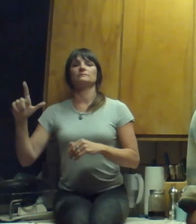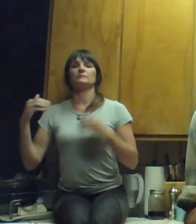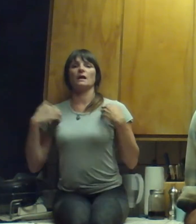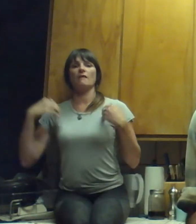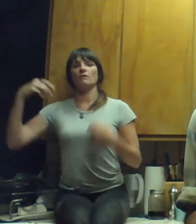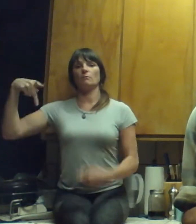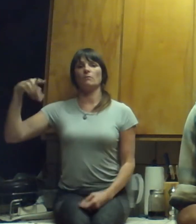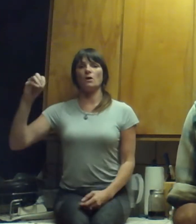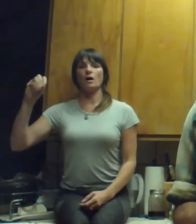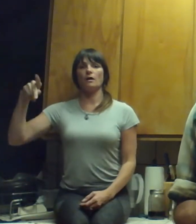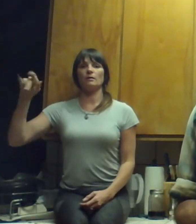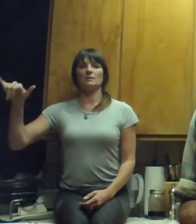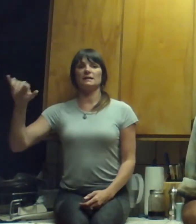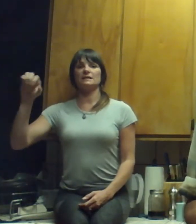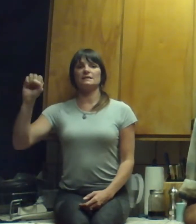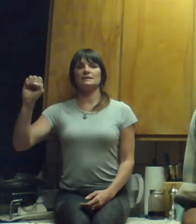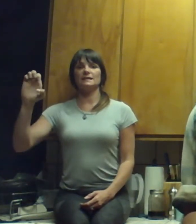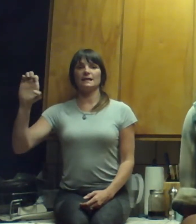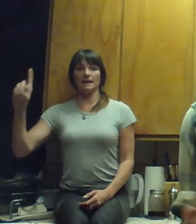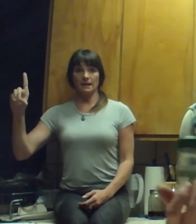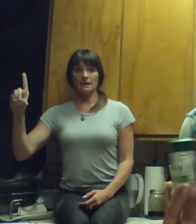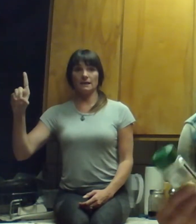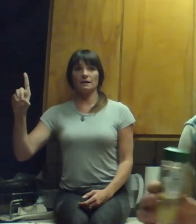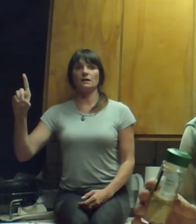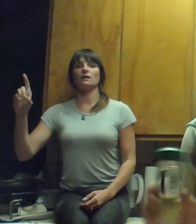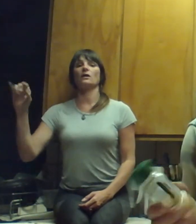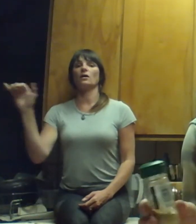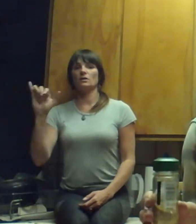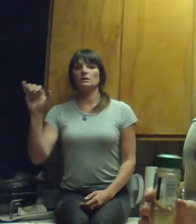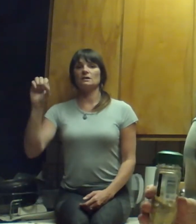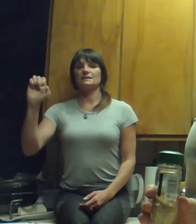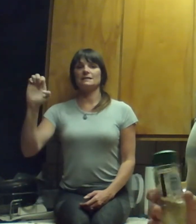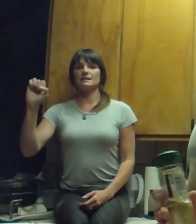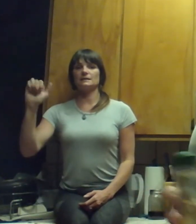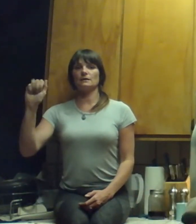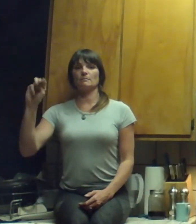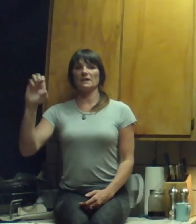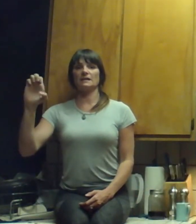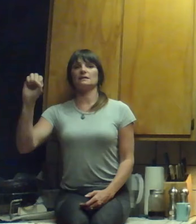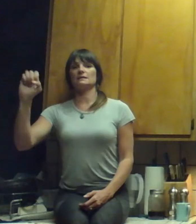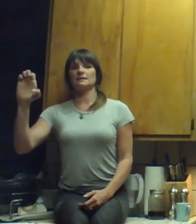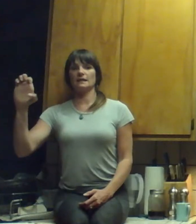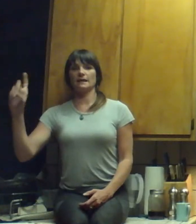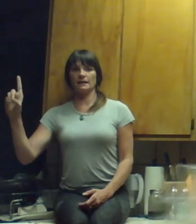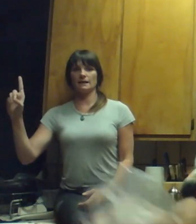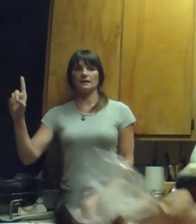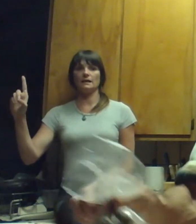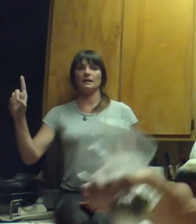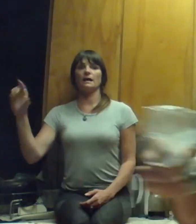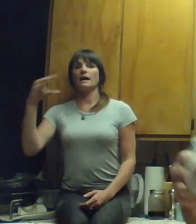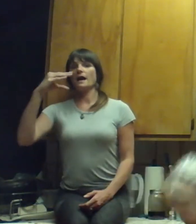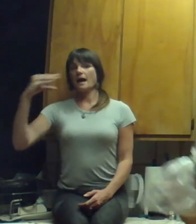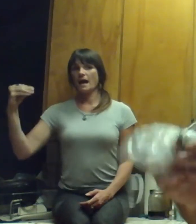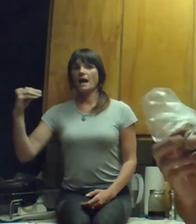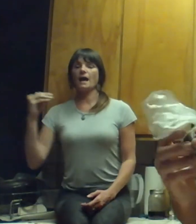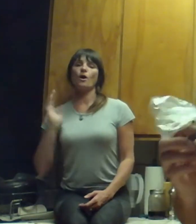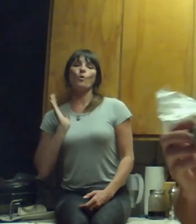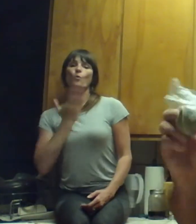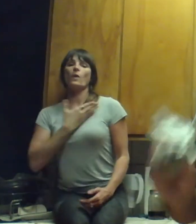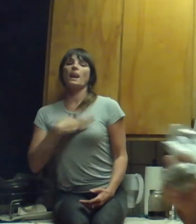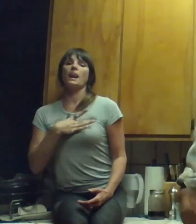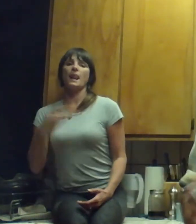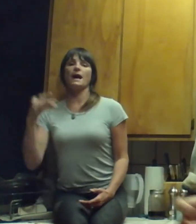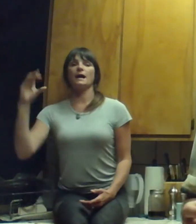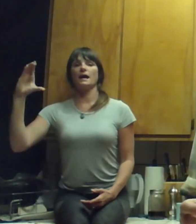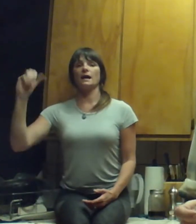seed, we put that in there. Got our sesame seed, put that in there. And we like caraway.